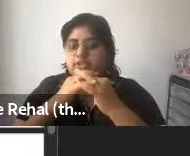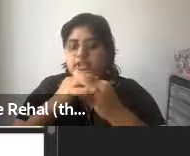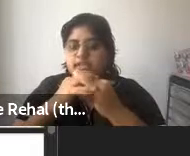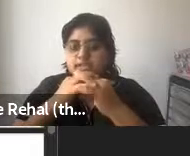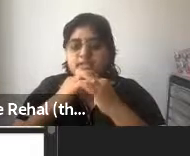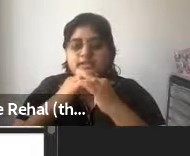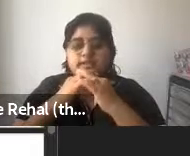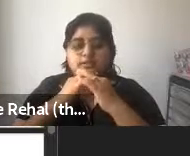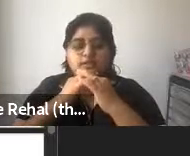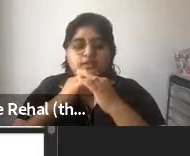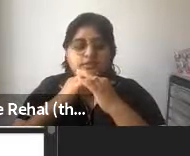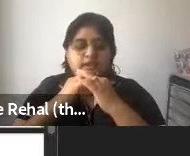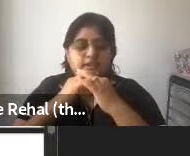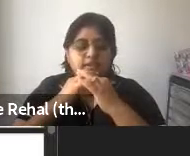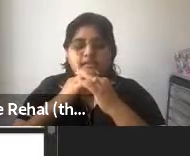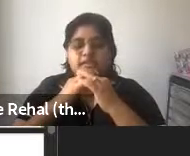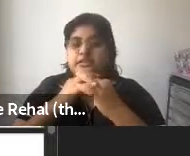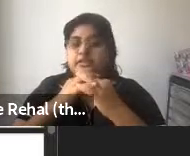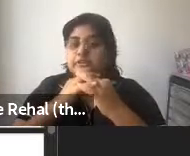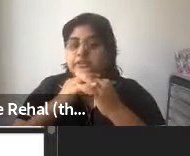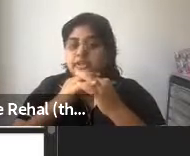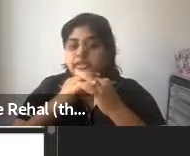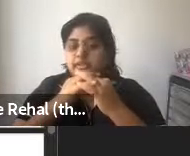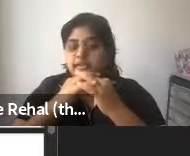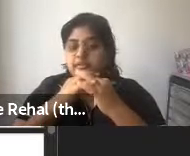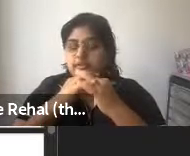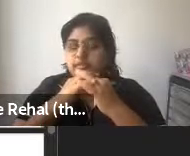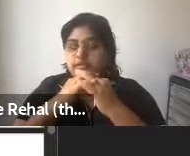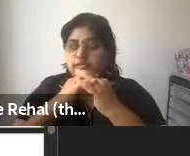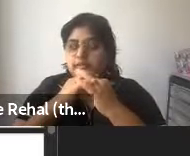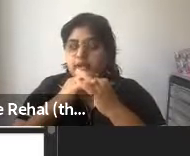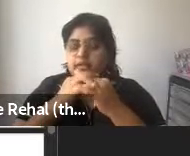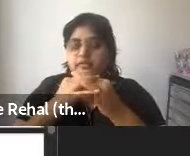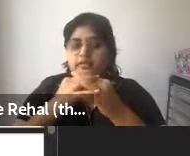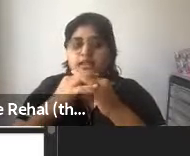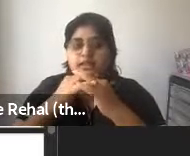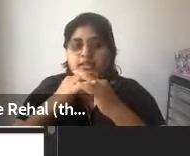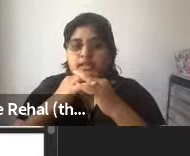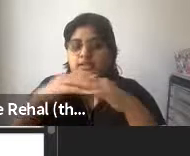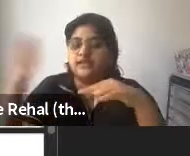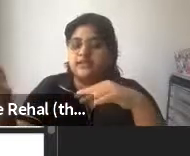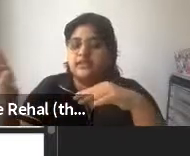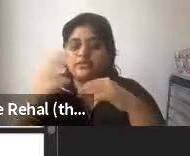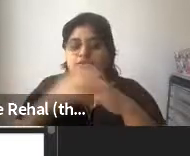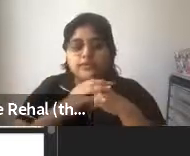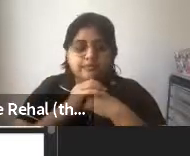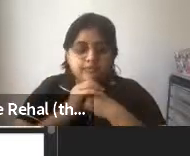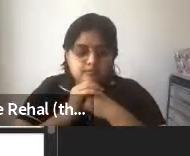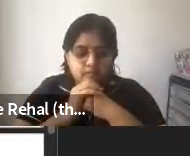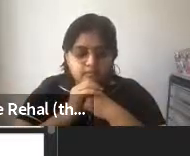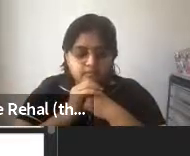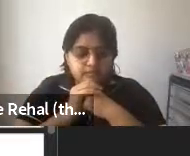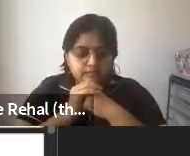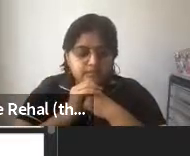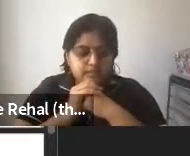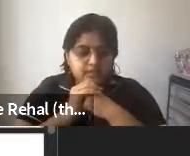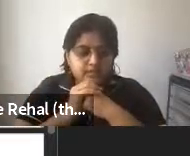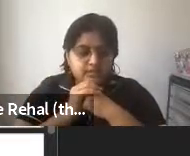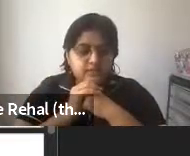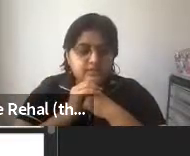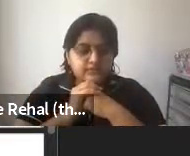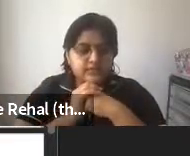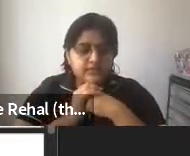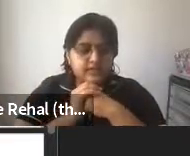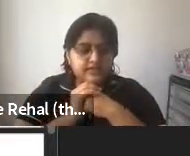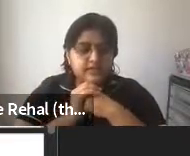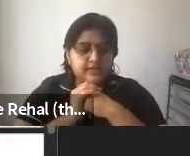and my transness, and also that extended youth piece that I talk about in my bio that was in the intro. And